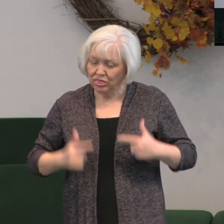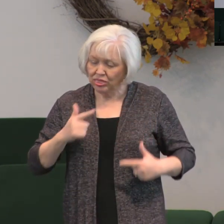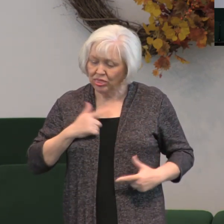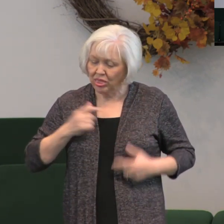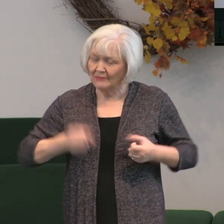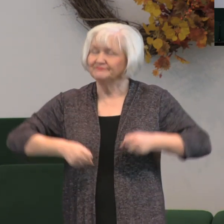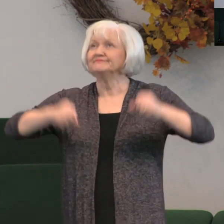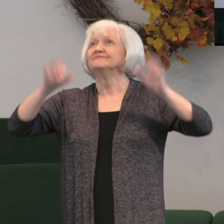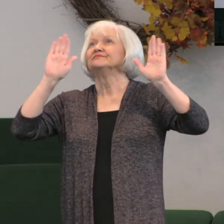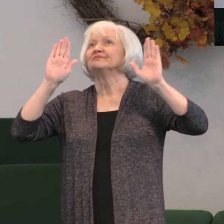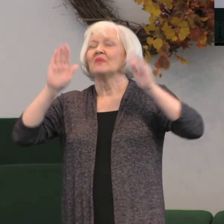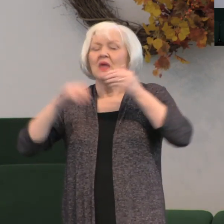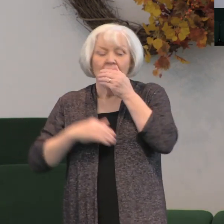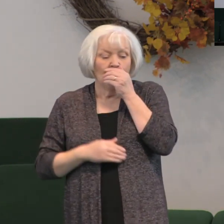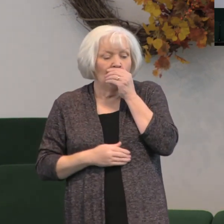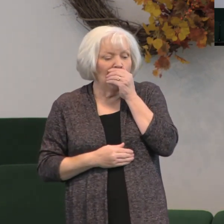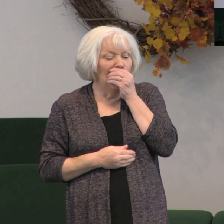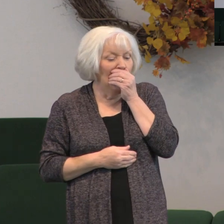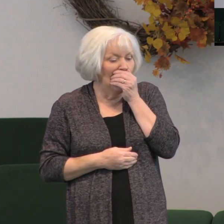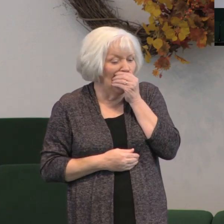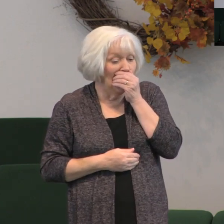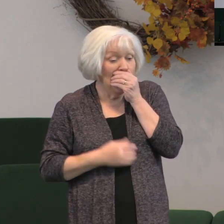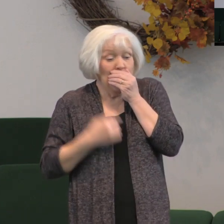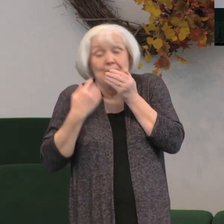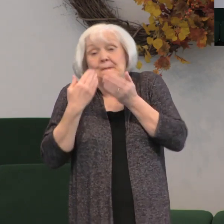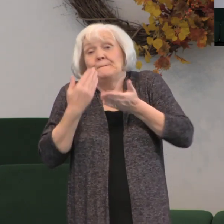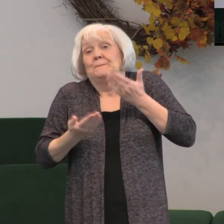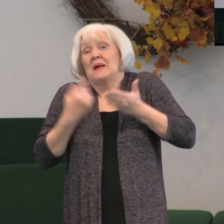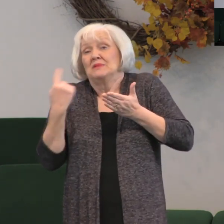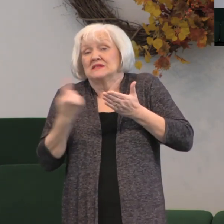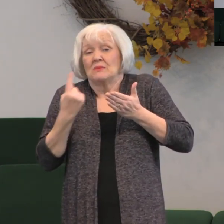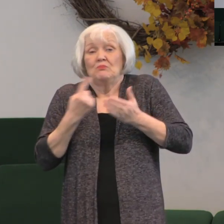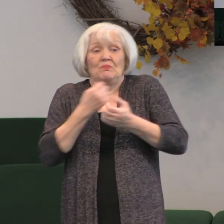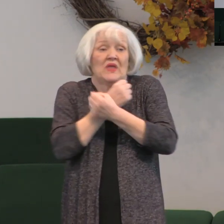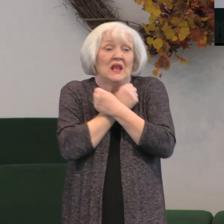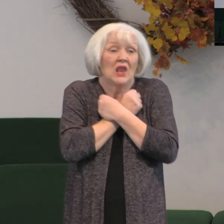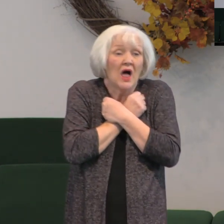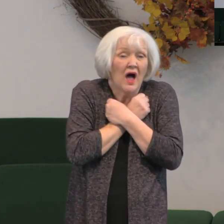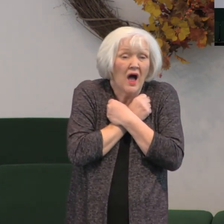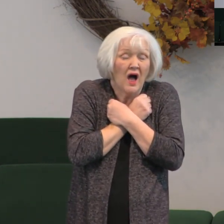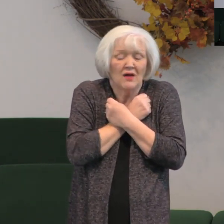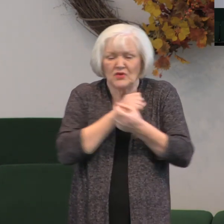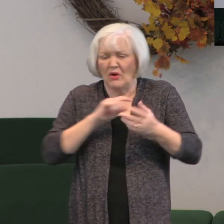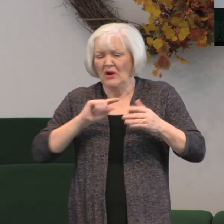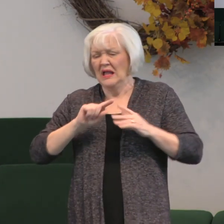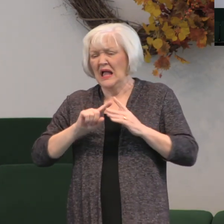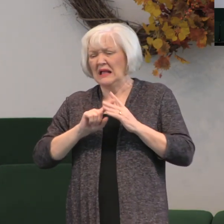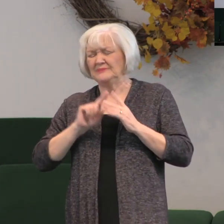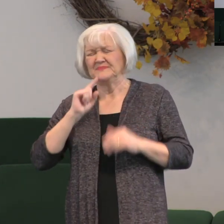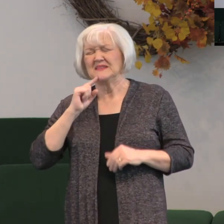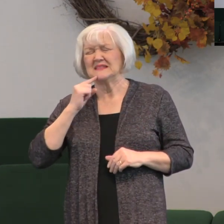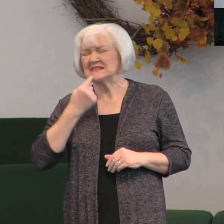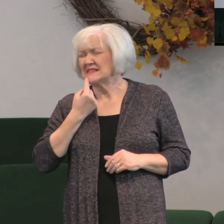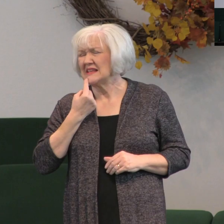Maybe they had lost a loved one or they have experienced some severe physical malady. Maybe they've had a string of